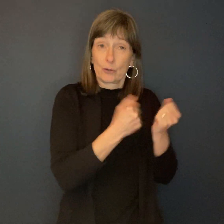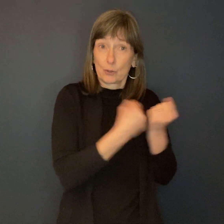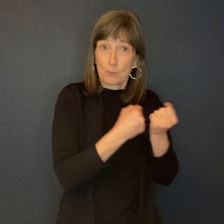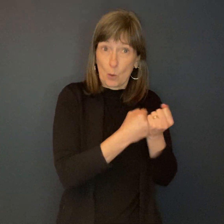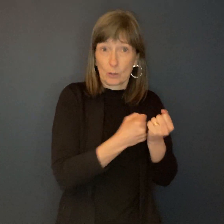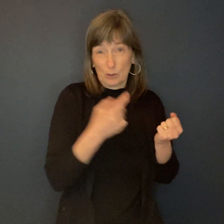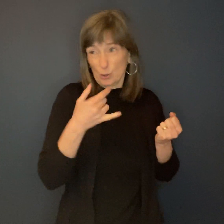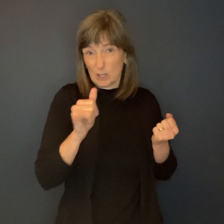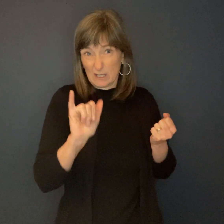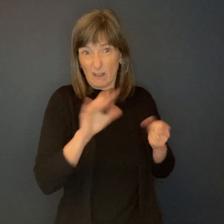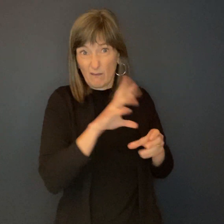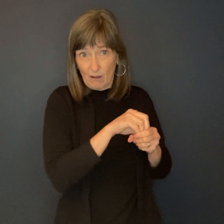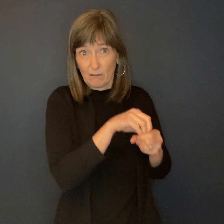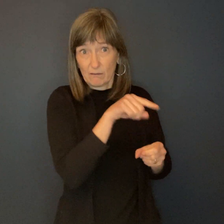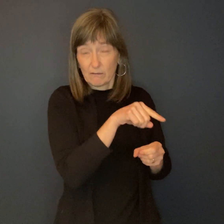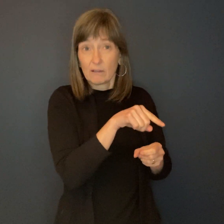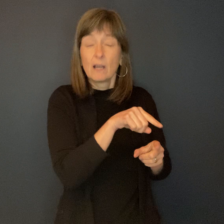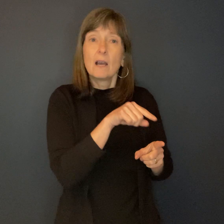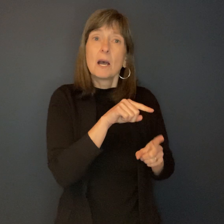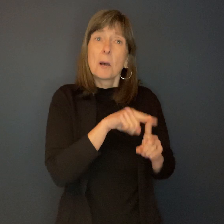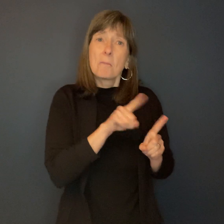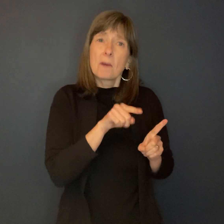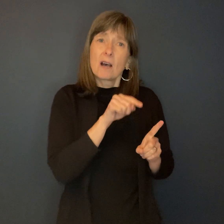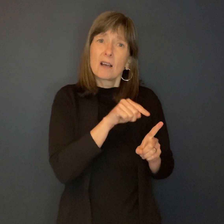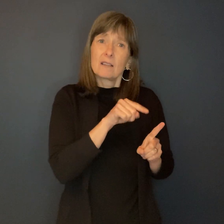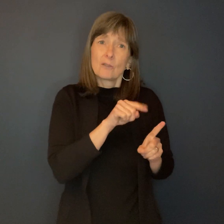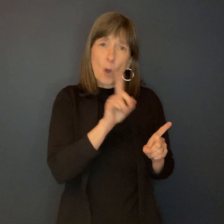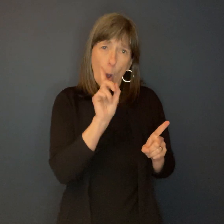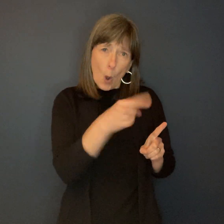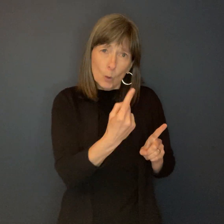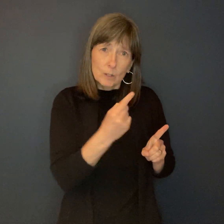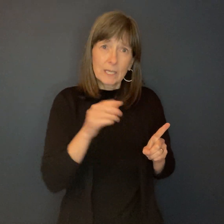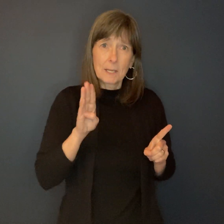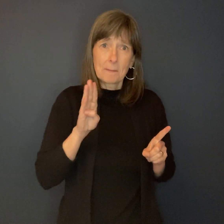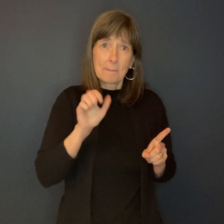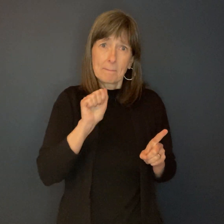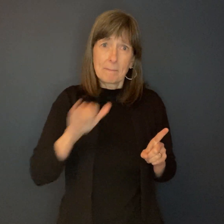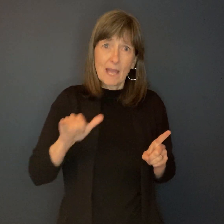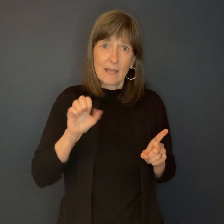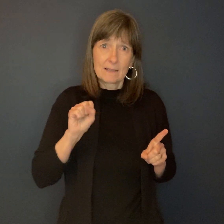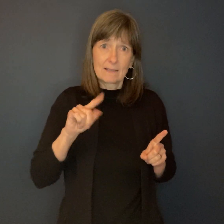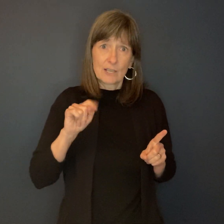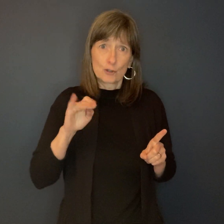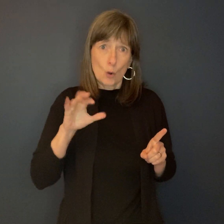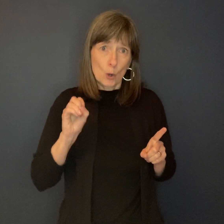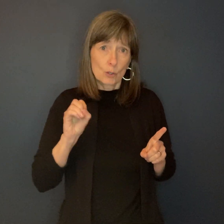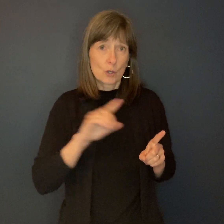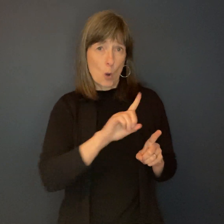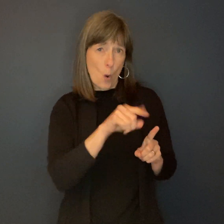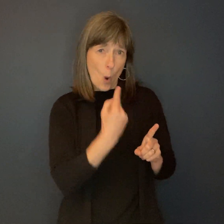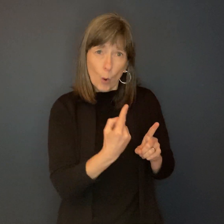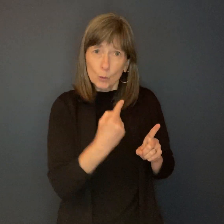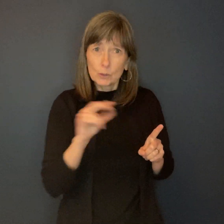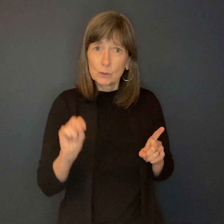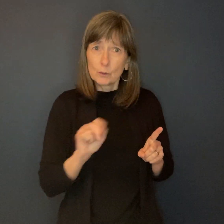weren't focused in Bay St. George or focused provincially. This was, talk a little bit about who you work with,